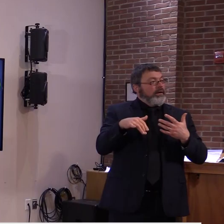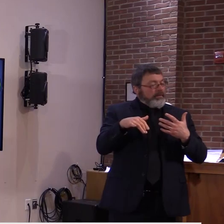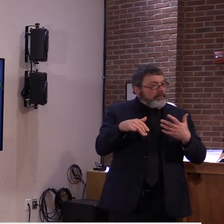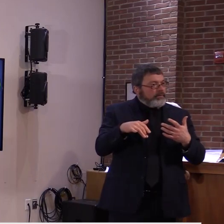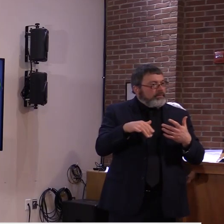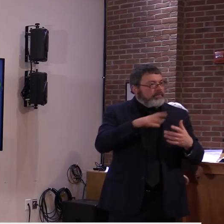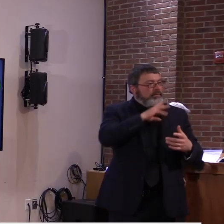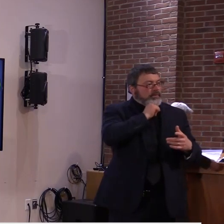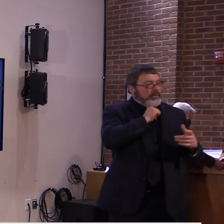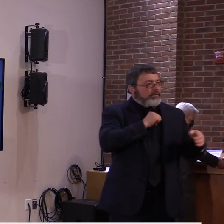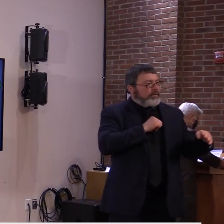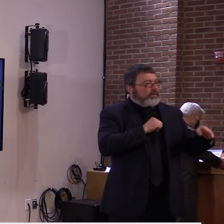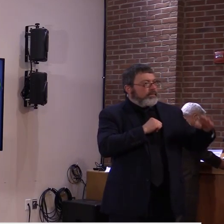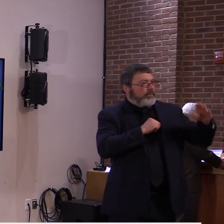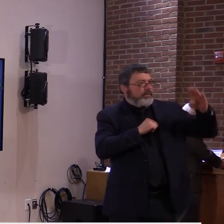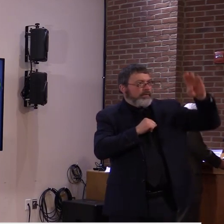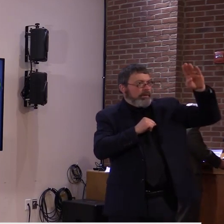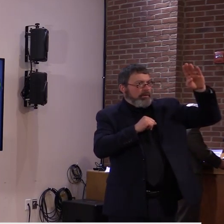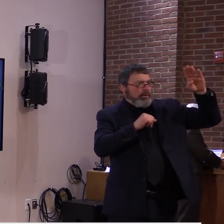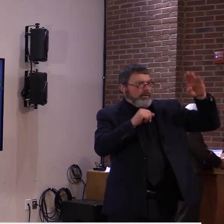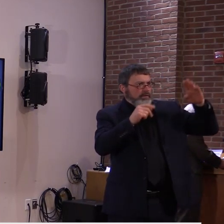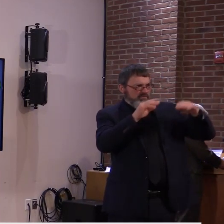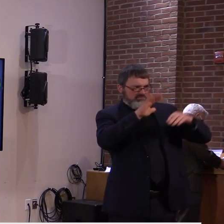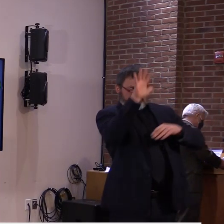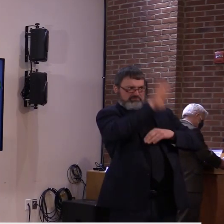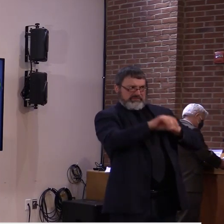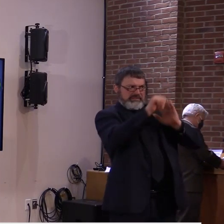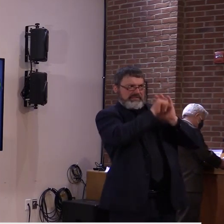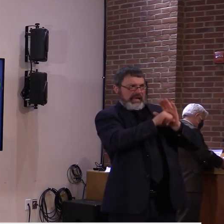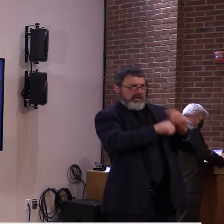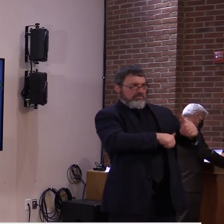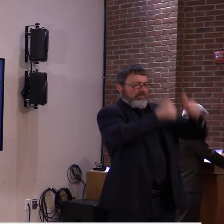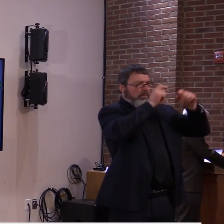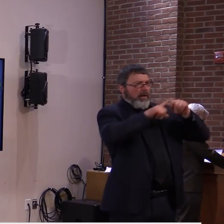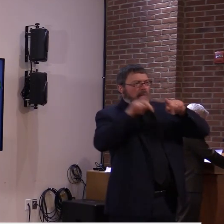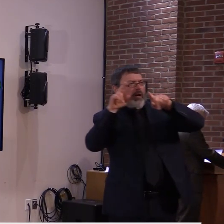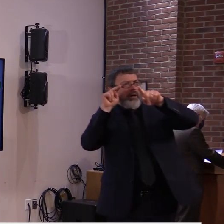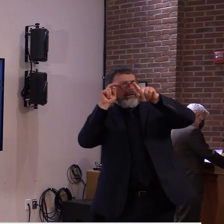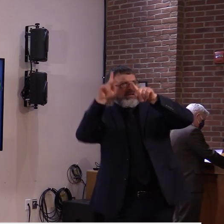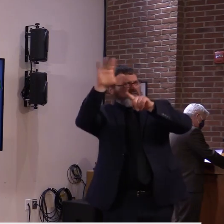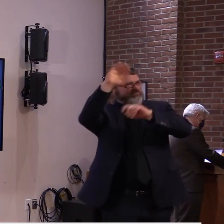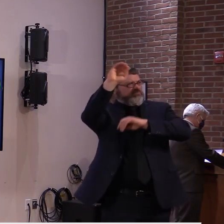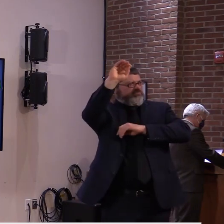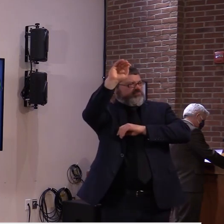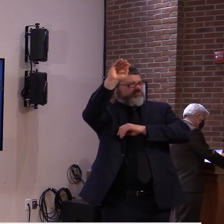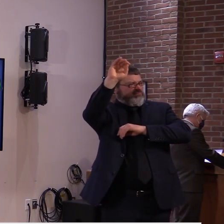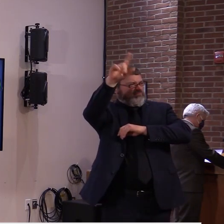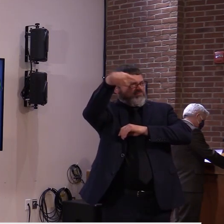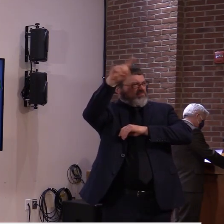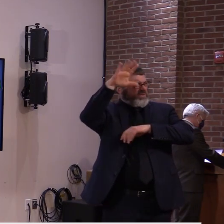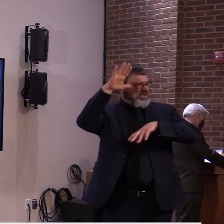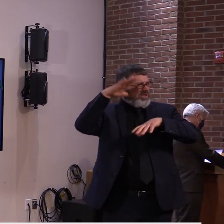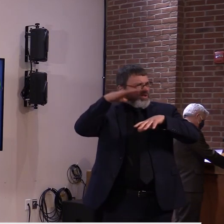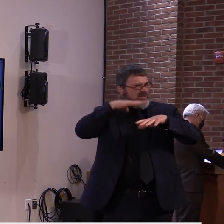week in-person instruction. As the amount of COVID